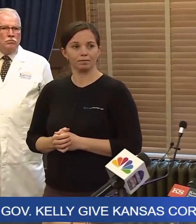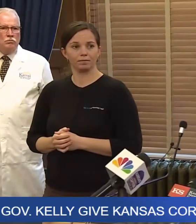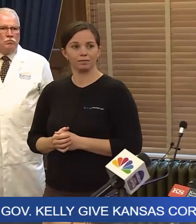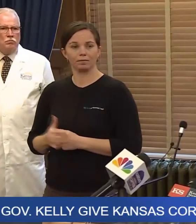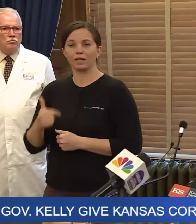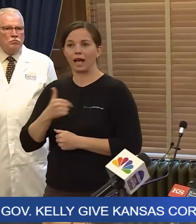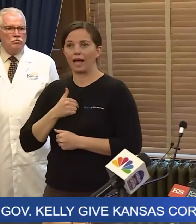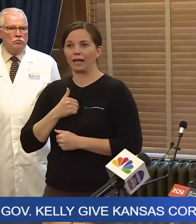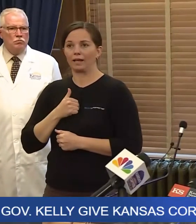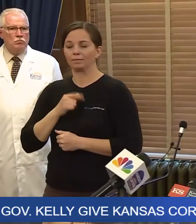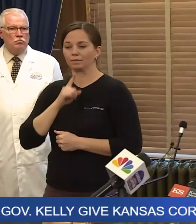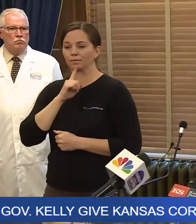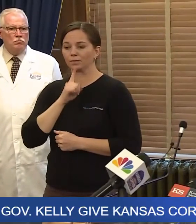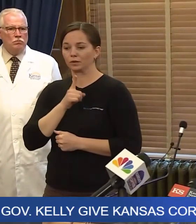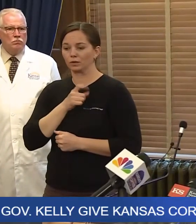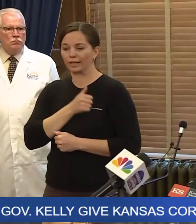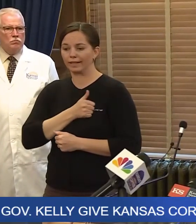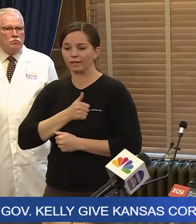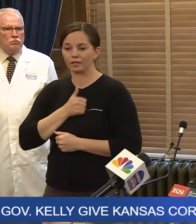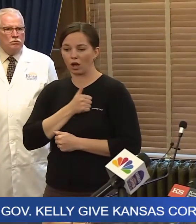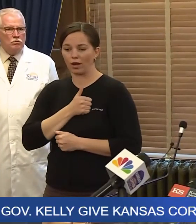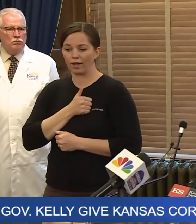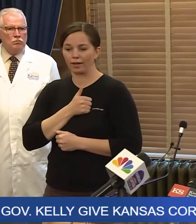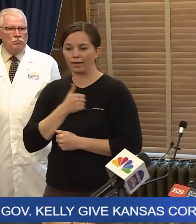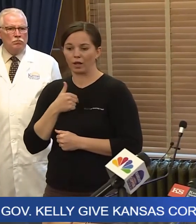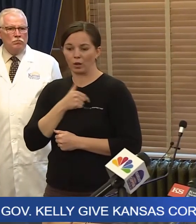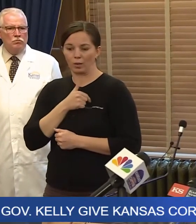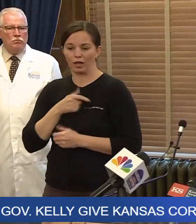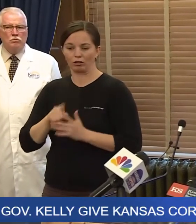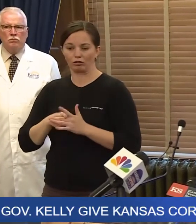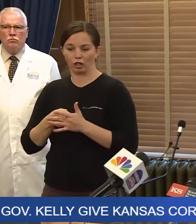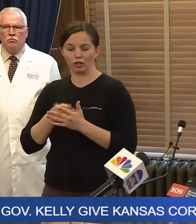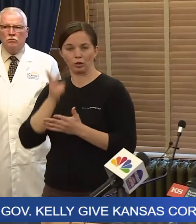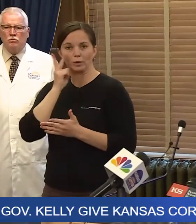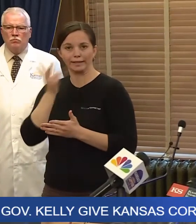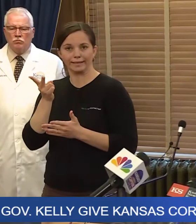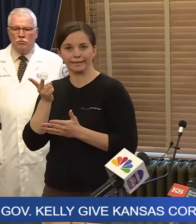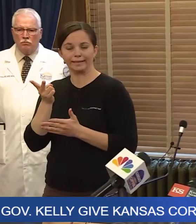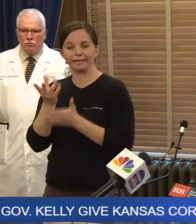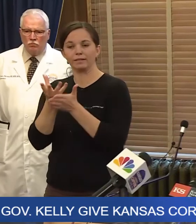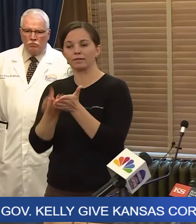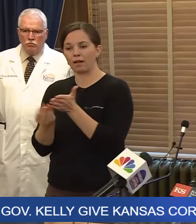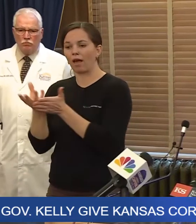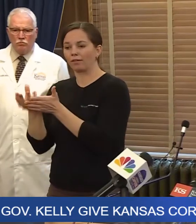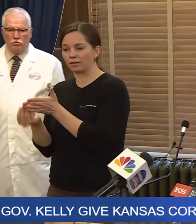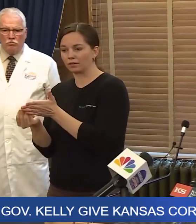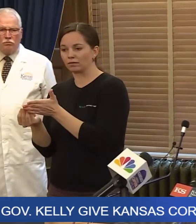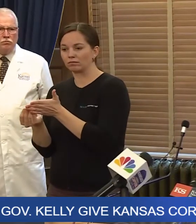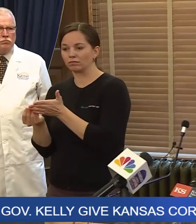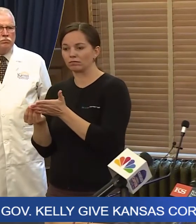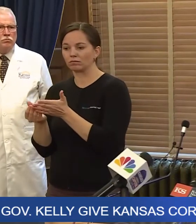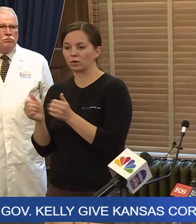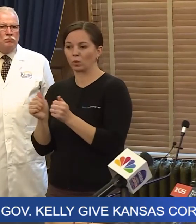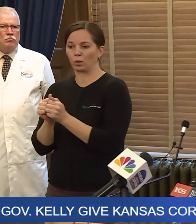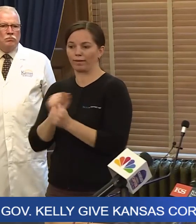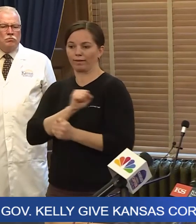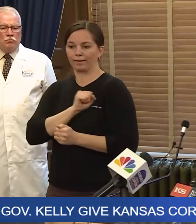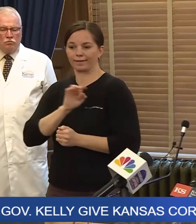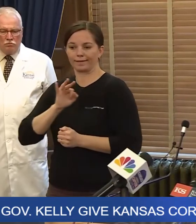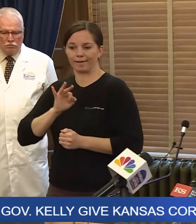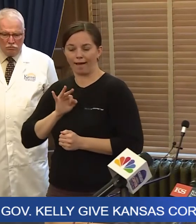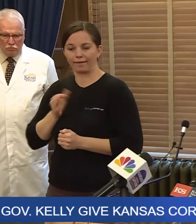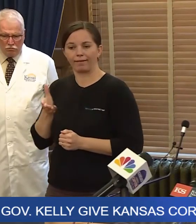I am really sorry that we are starting to experience deaths within our staffing ranks in our